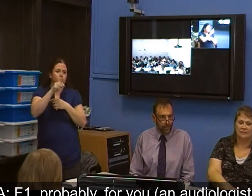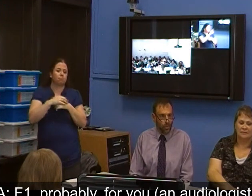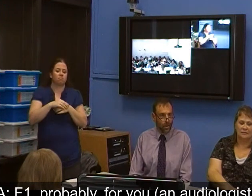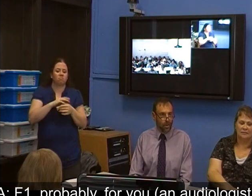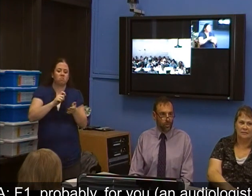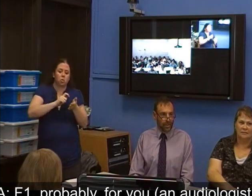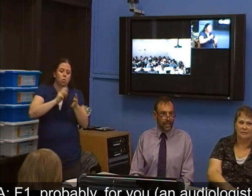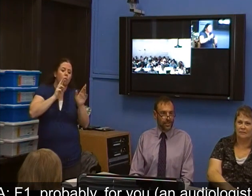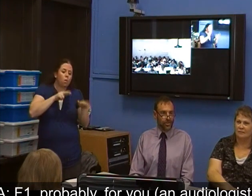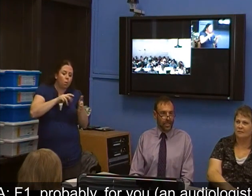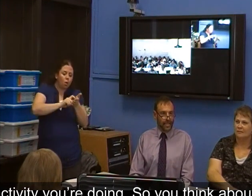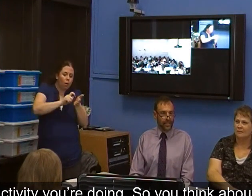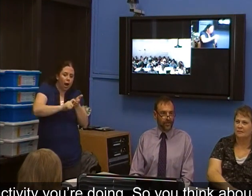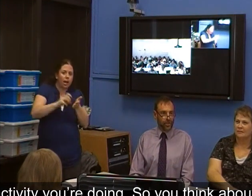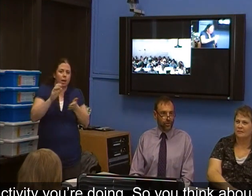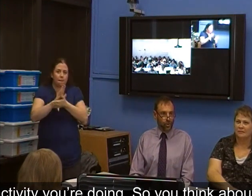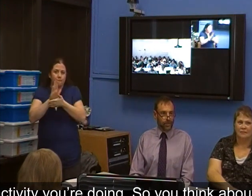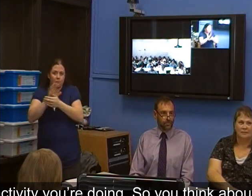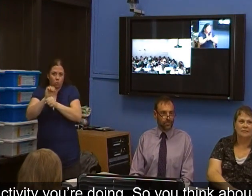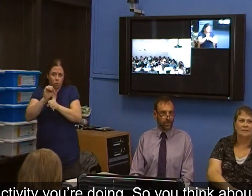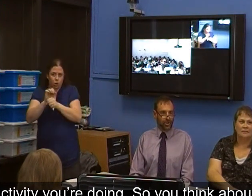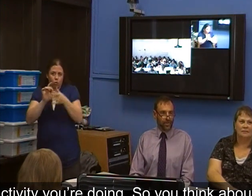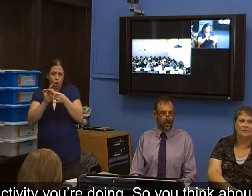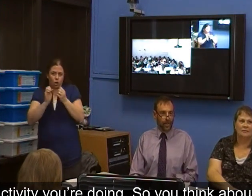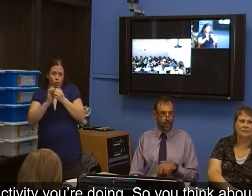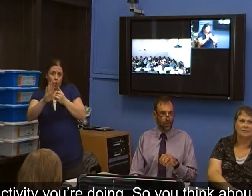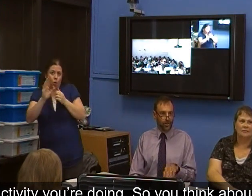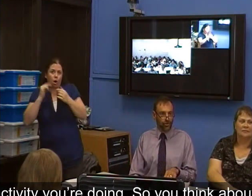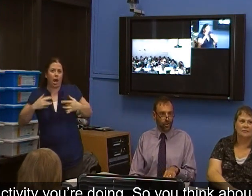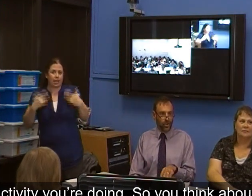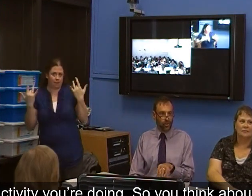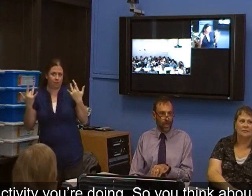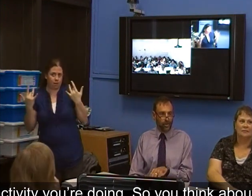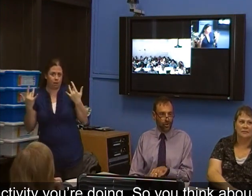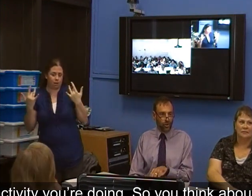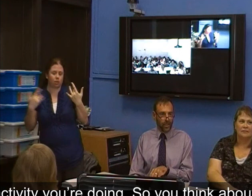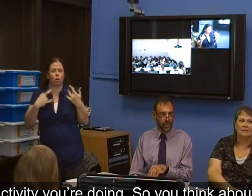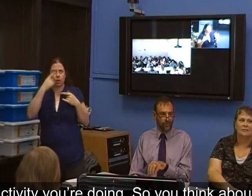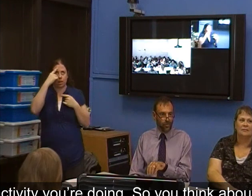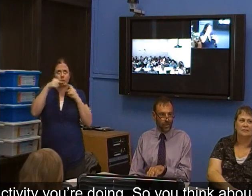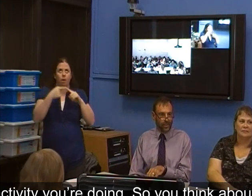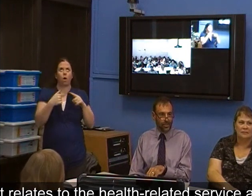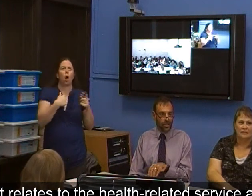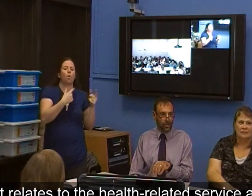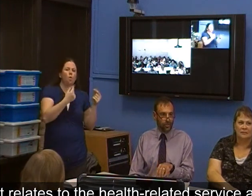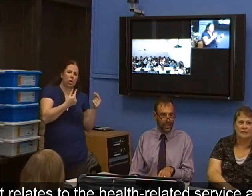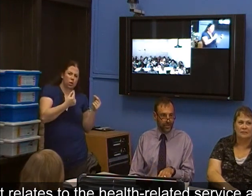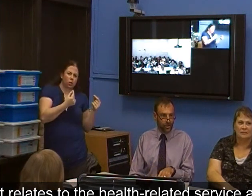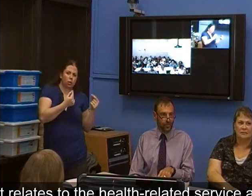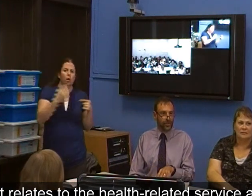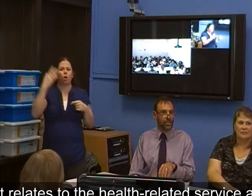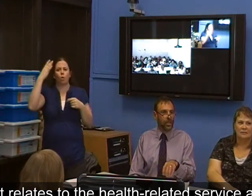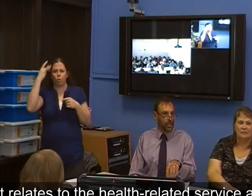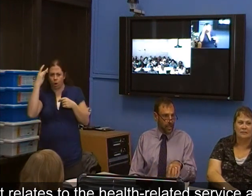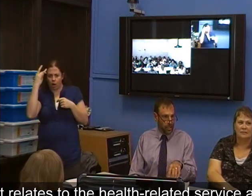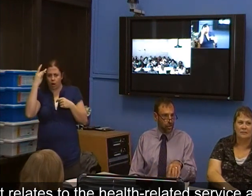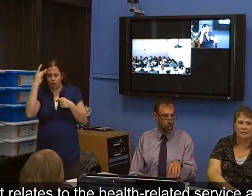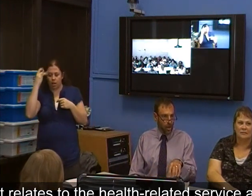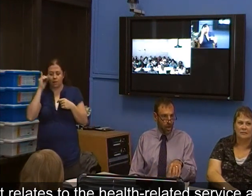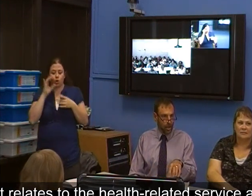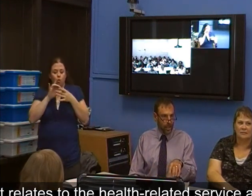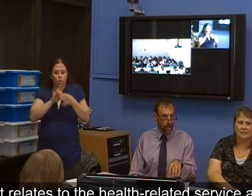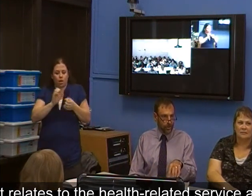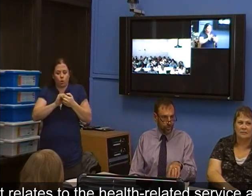paperwork relates to the activity you're doing. So you think about what you're doing and why you're doing it. If it relates to the health-related service and you are